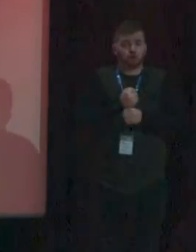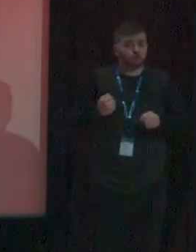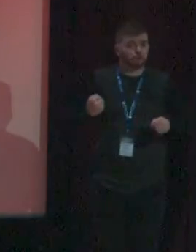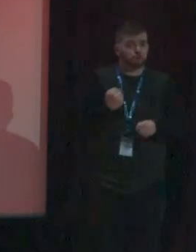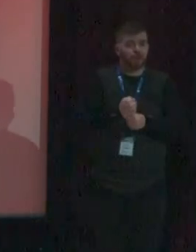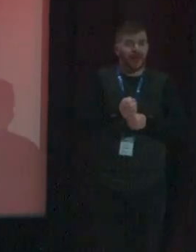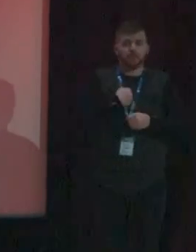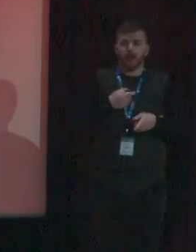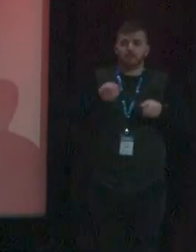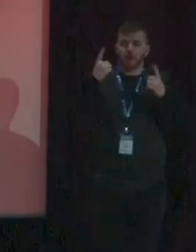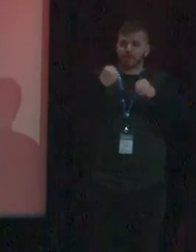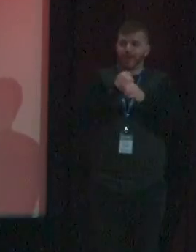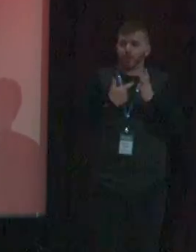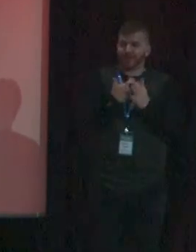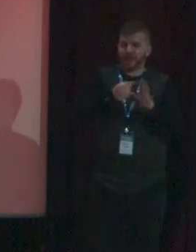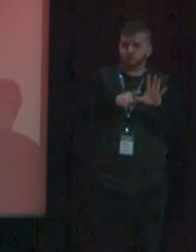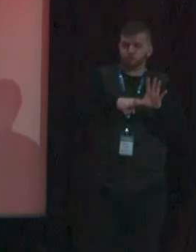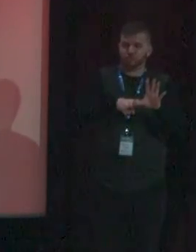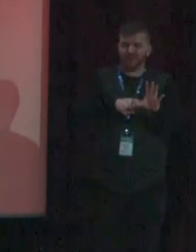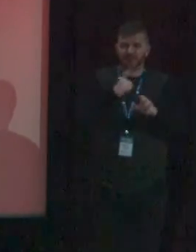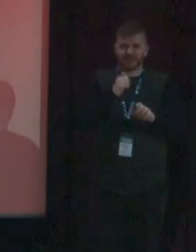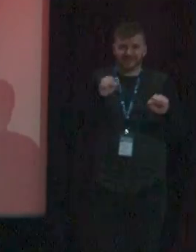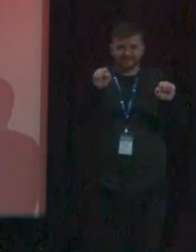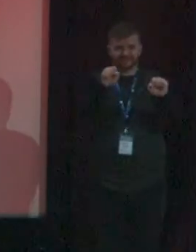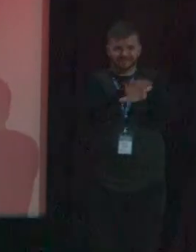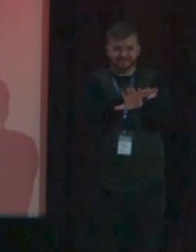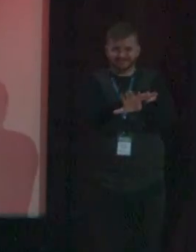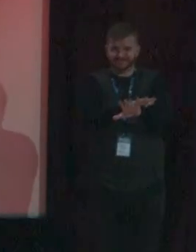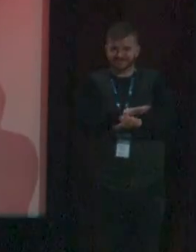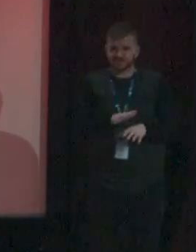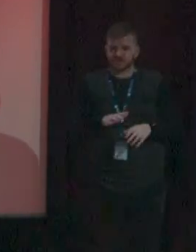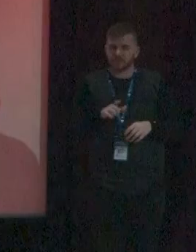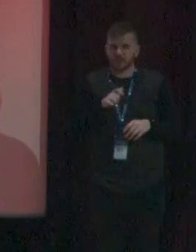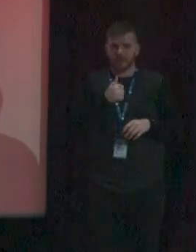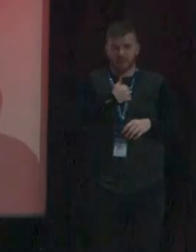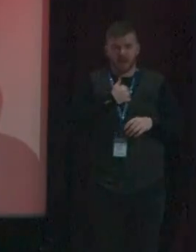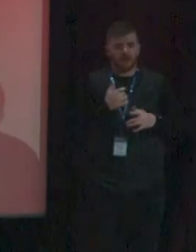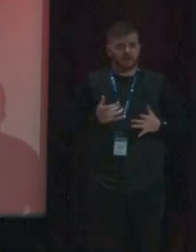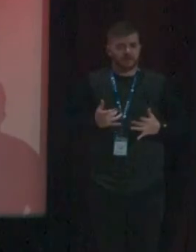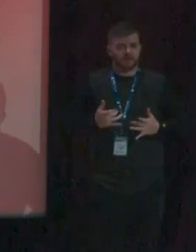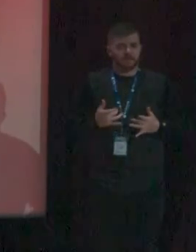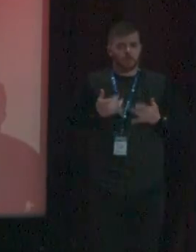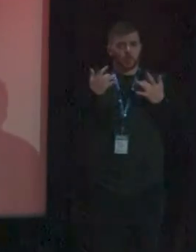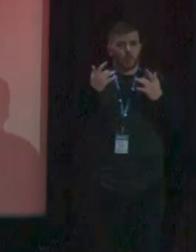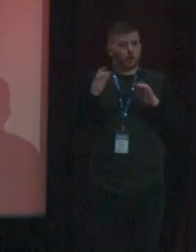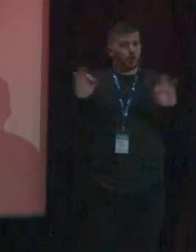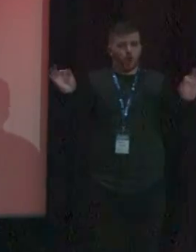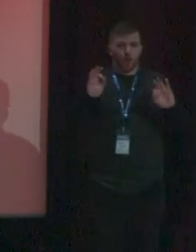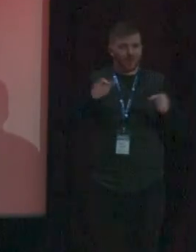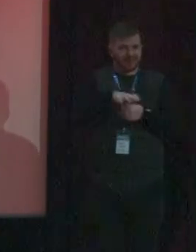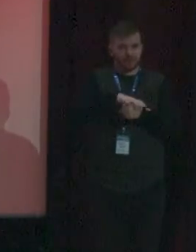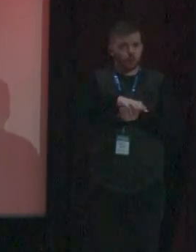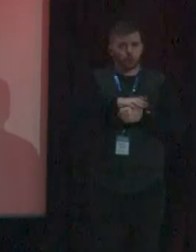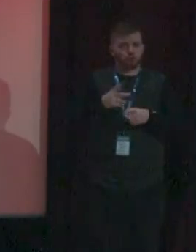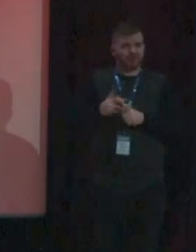with Terry was ambiguous to say the least. My sense of this is that nobody is in a position to